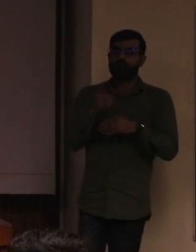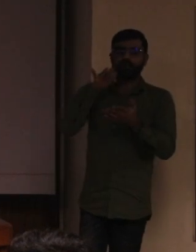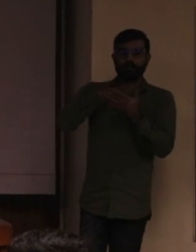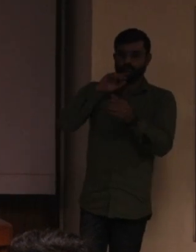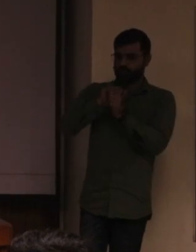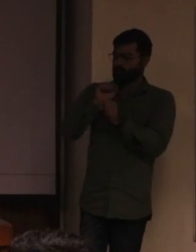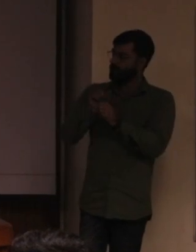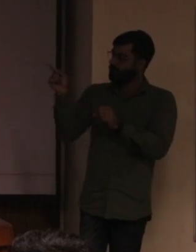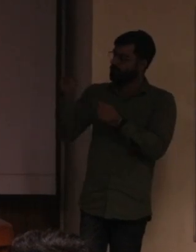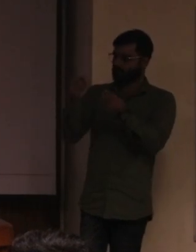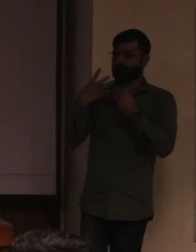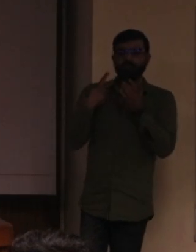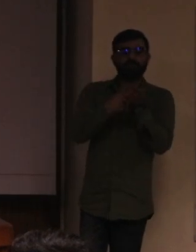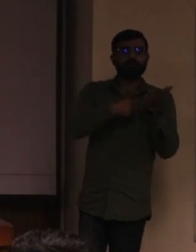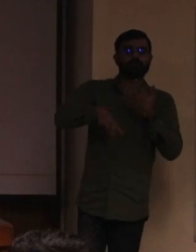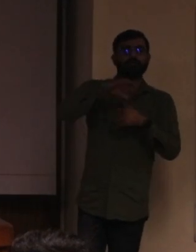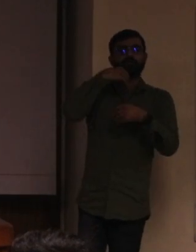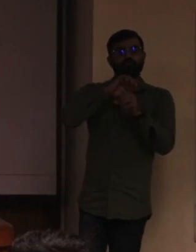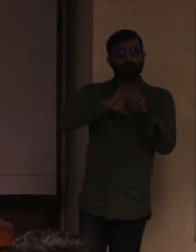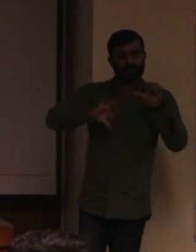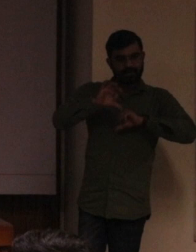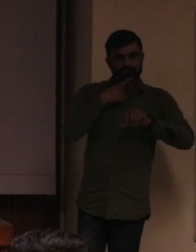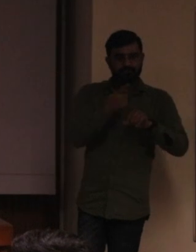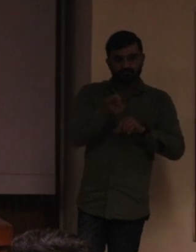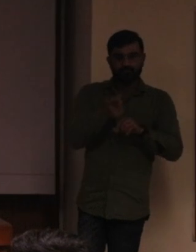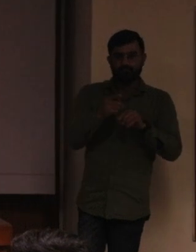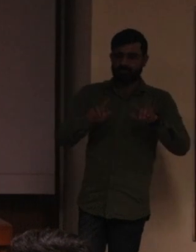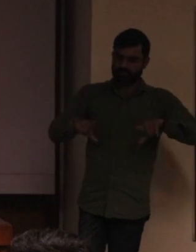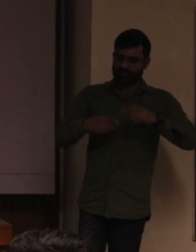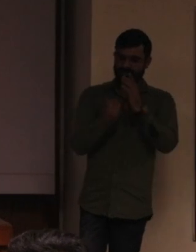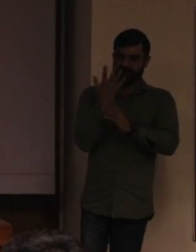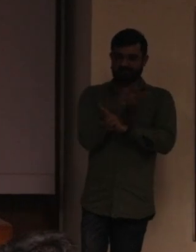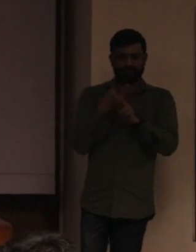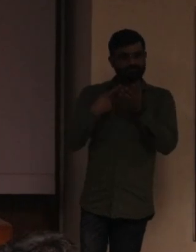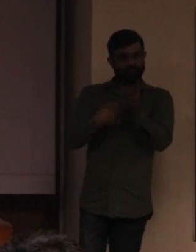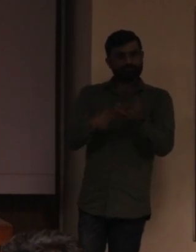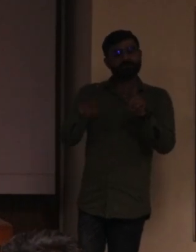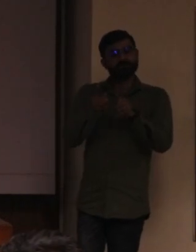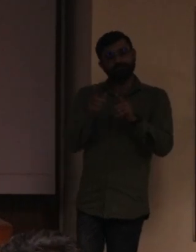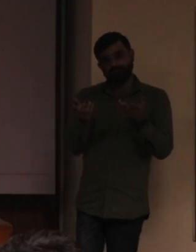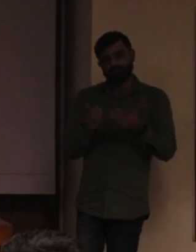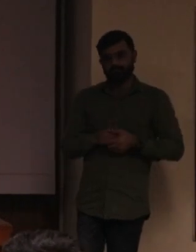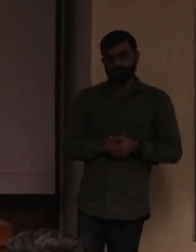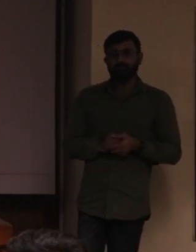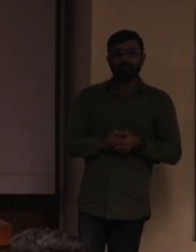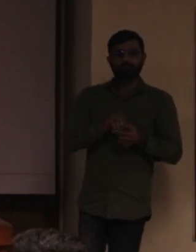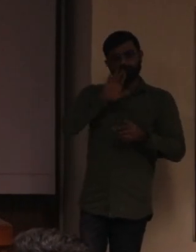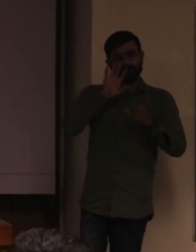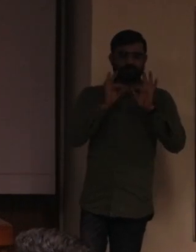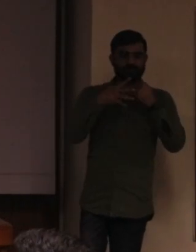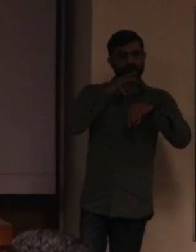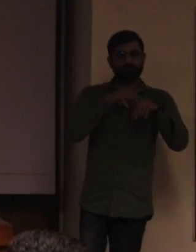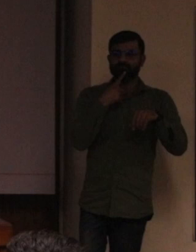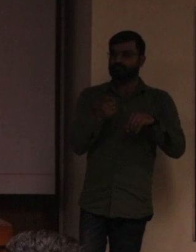work, where you give respect to your grassland, as you give respect to your tree. Next please. You give respect to your wetland.